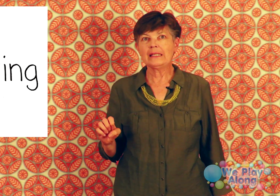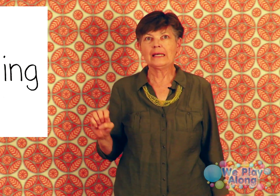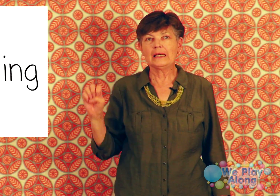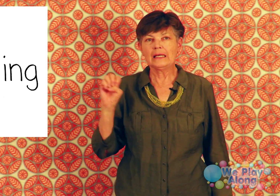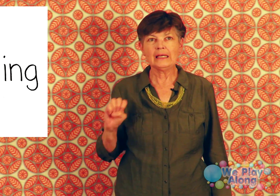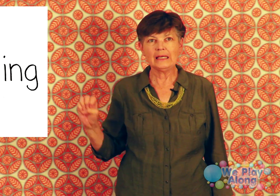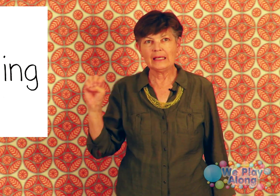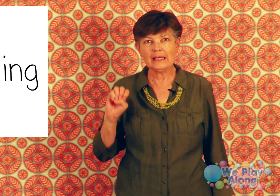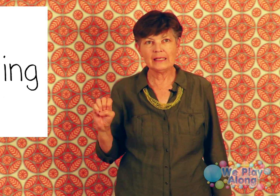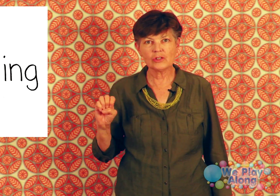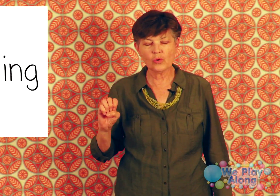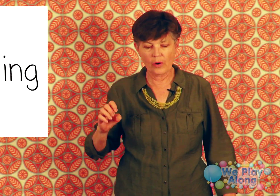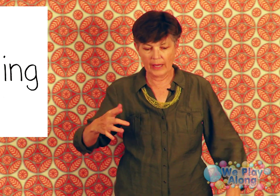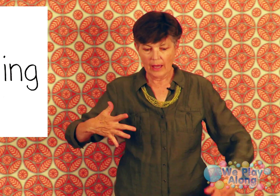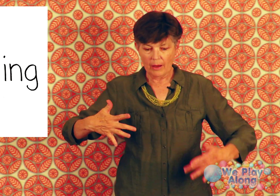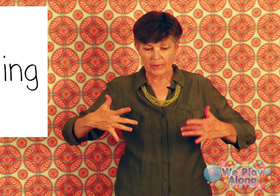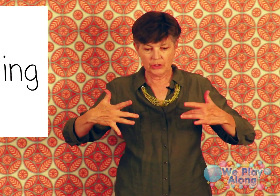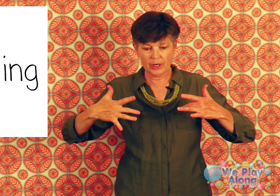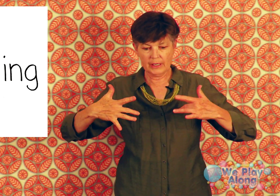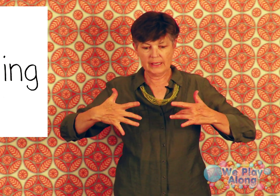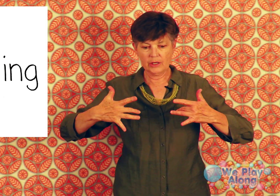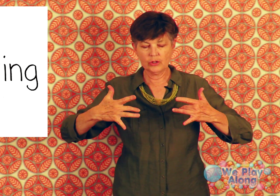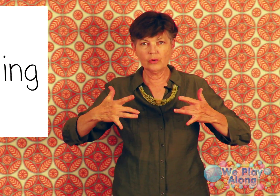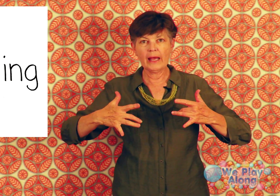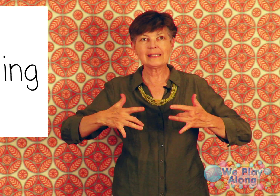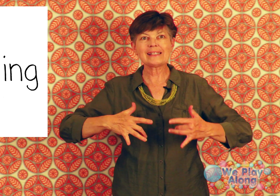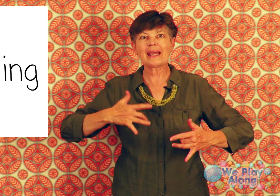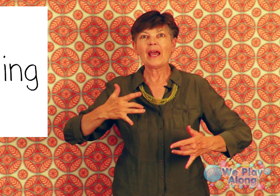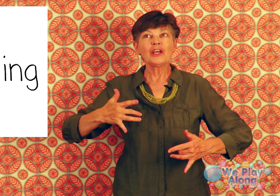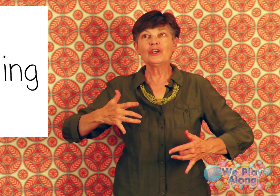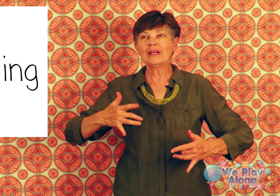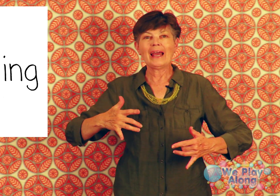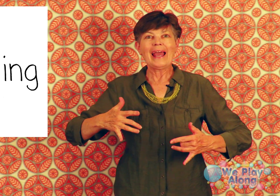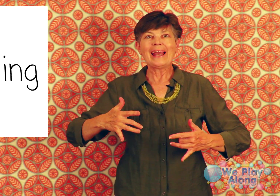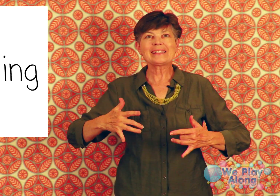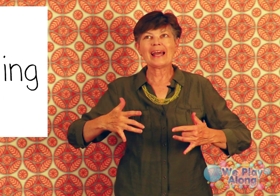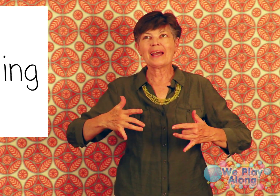the E-story, but you're going to take two hands. It's like a